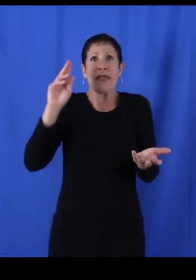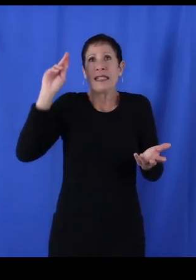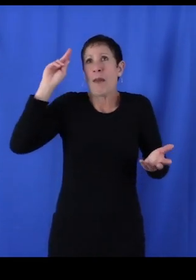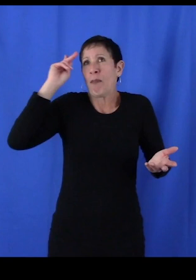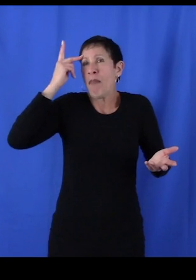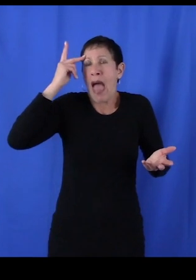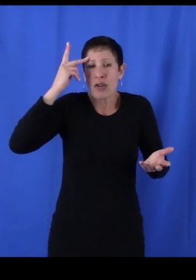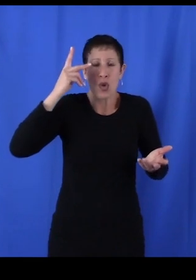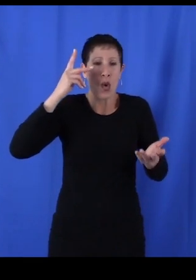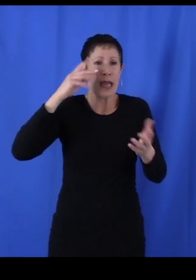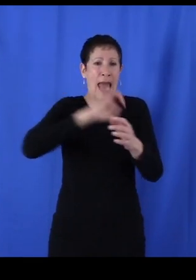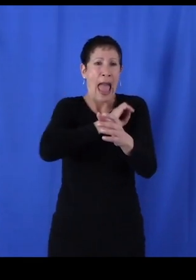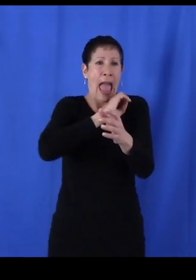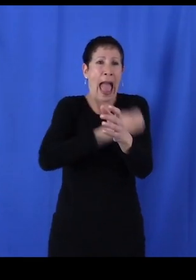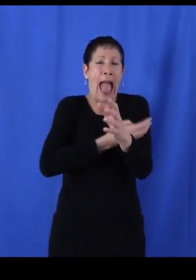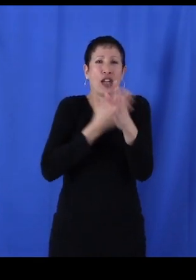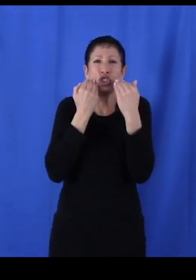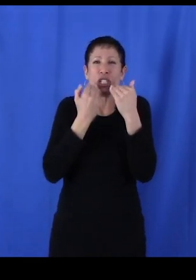planet-destroying infrastructures,